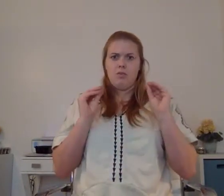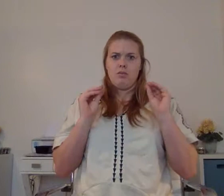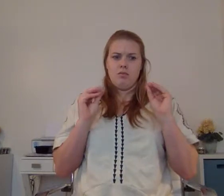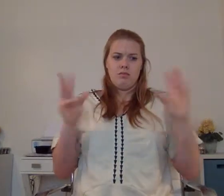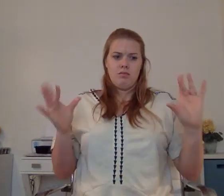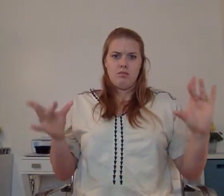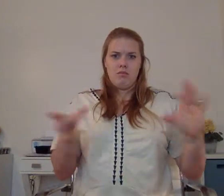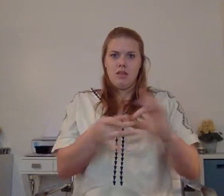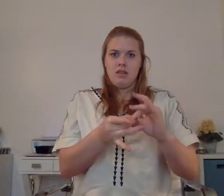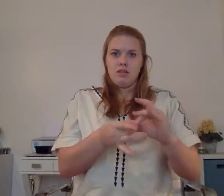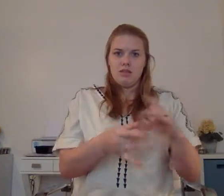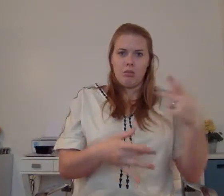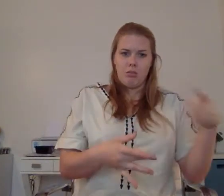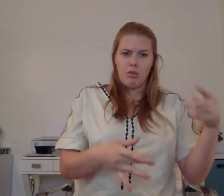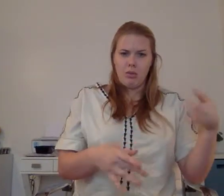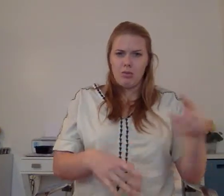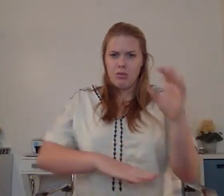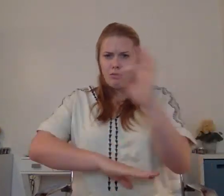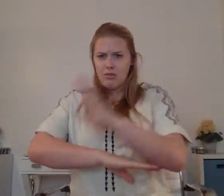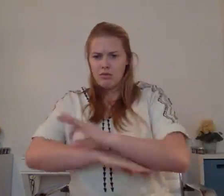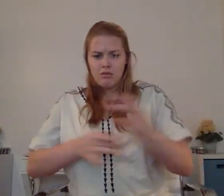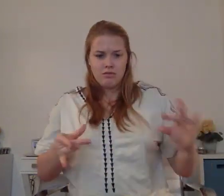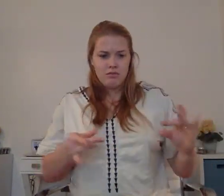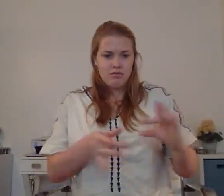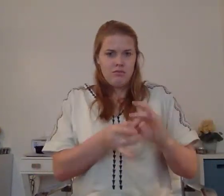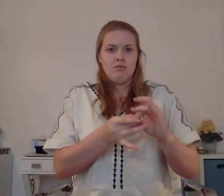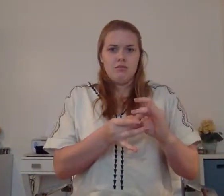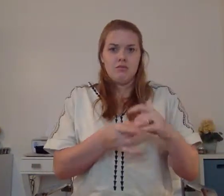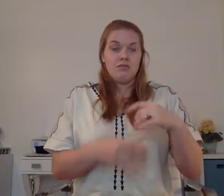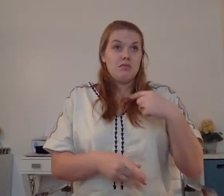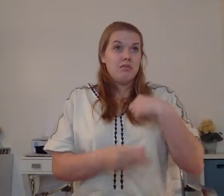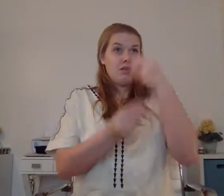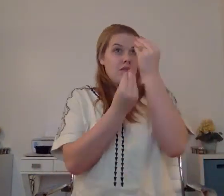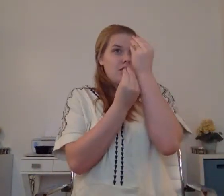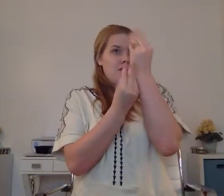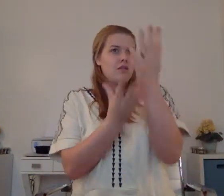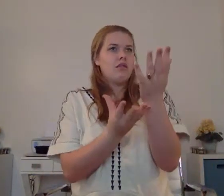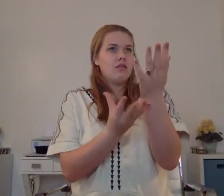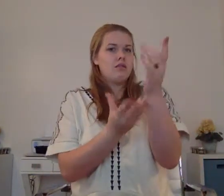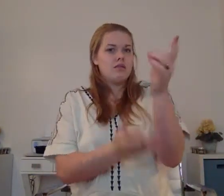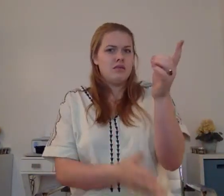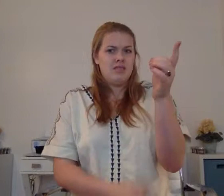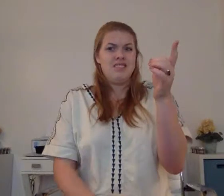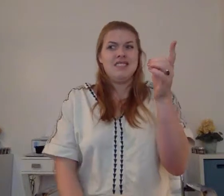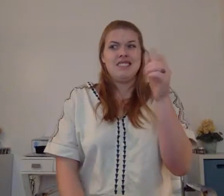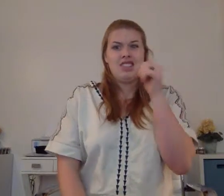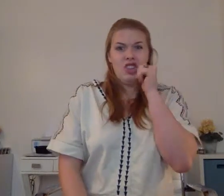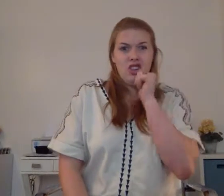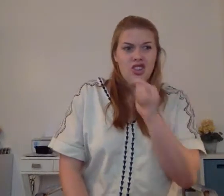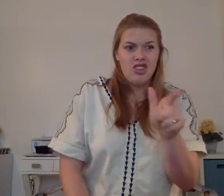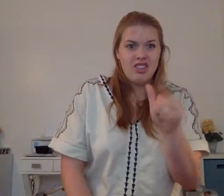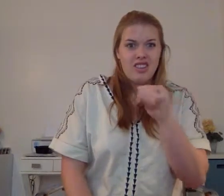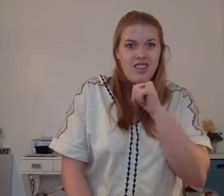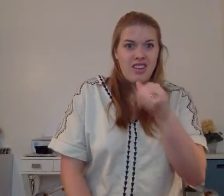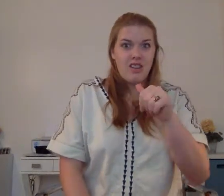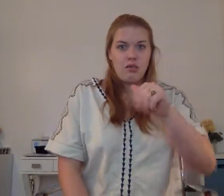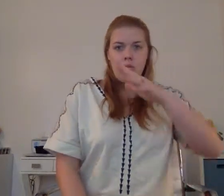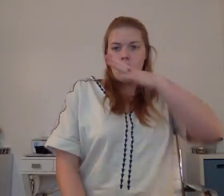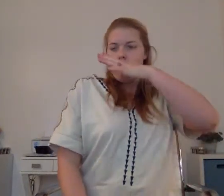tell all of this to the teenager, it might sound either too abstract or perhaps too weird. And there wasn't